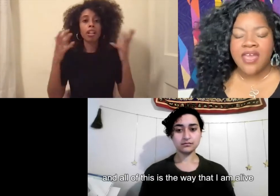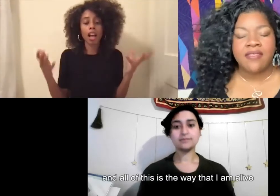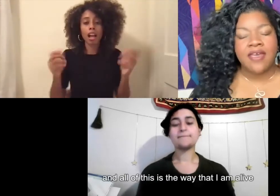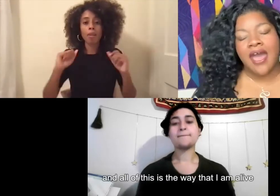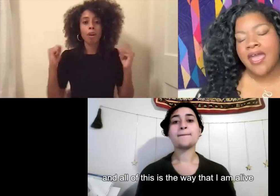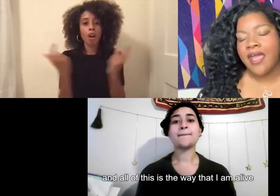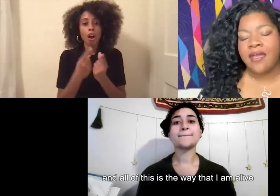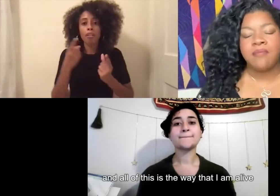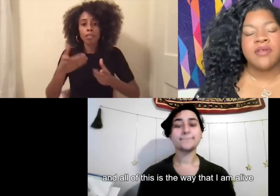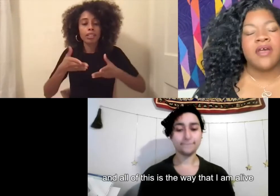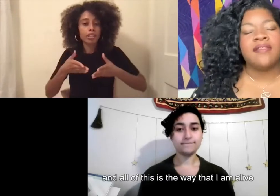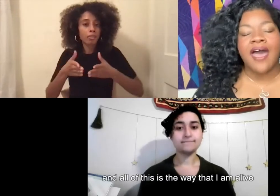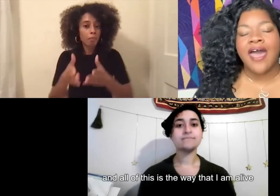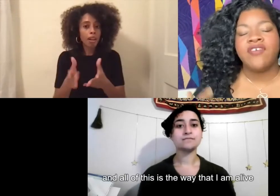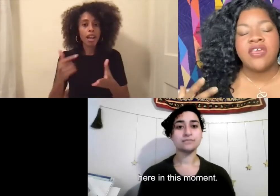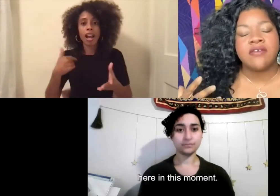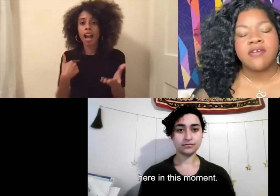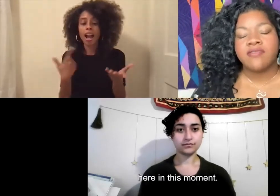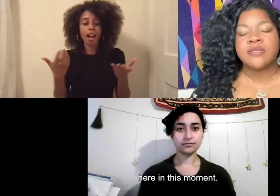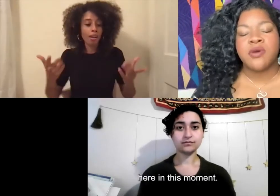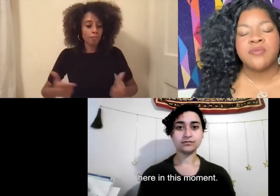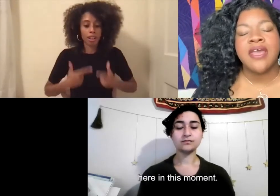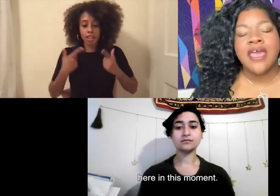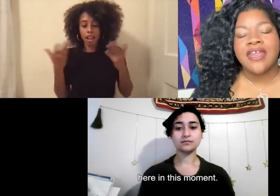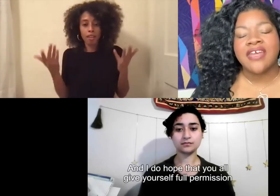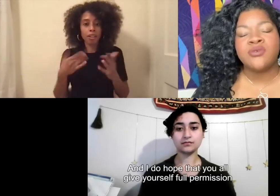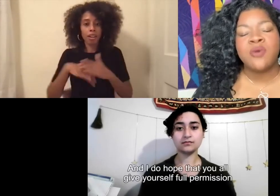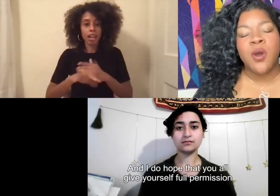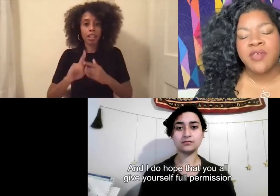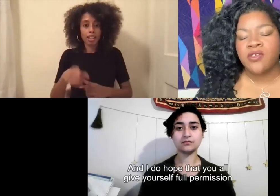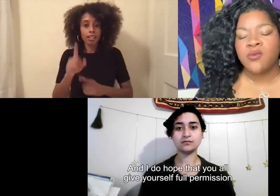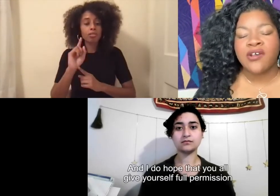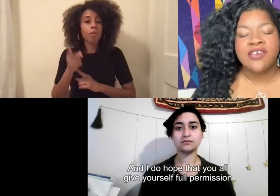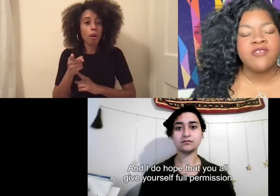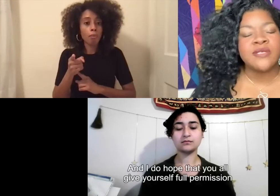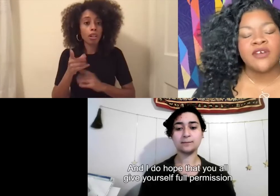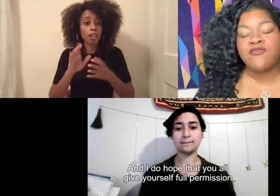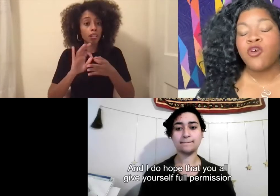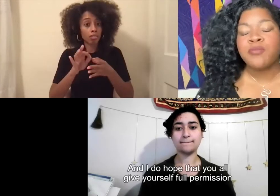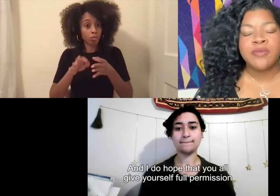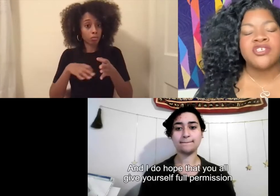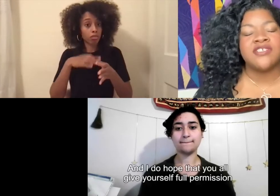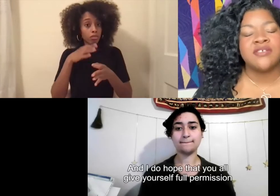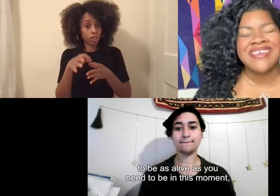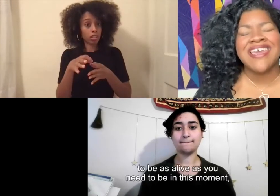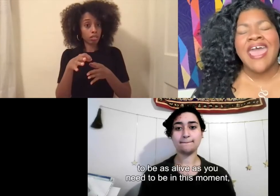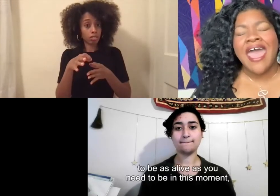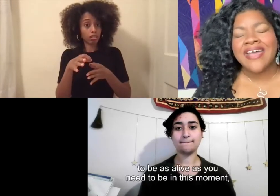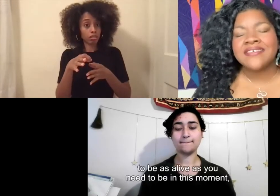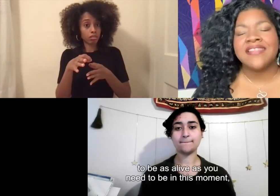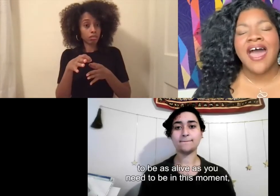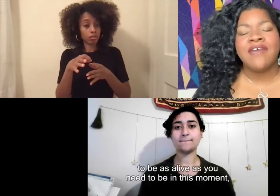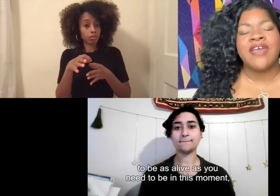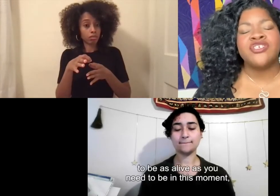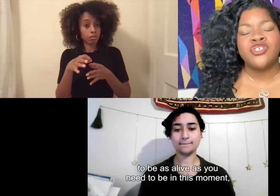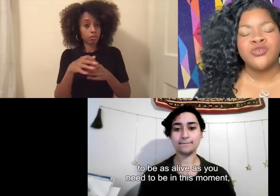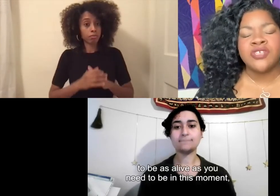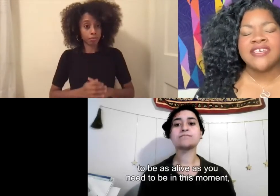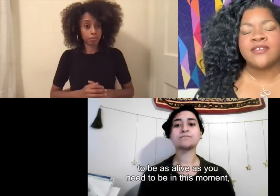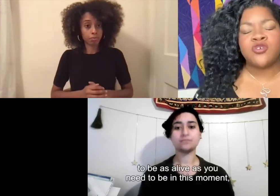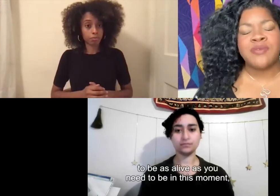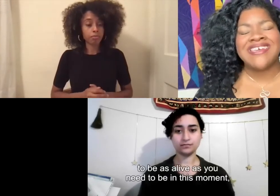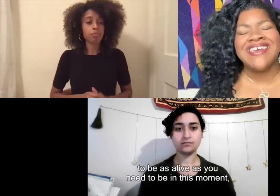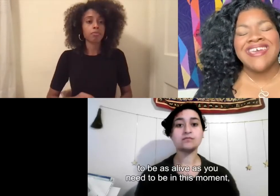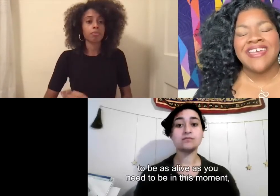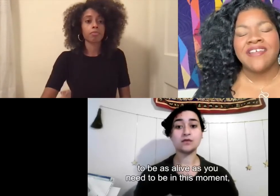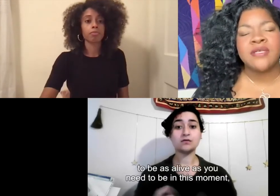the way that I am alive here in this moment. And I do hope that you all give yourself full permission to be as alive as you